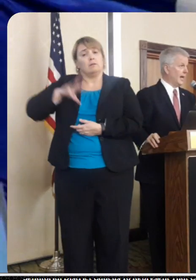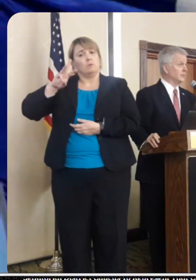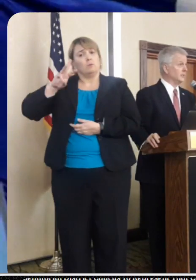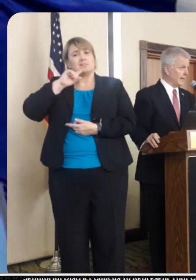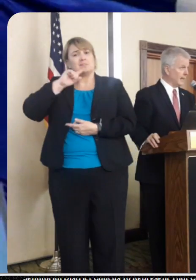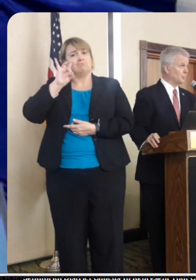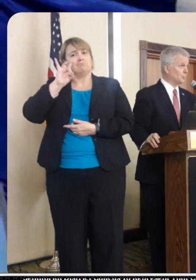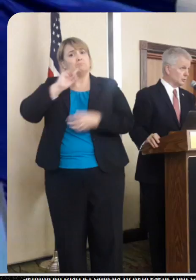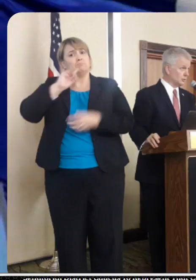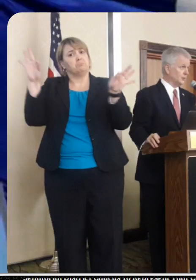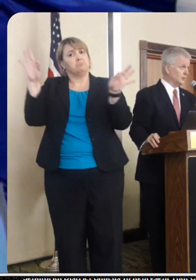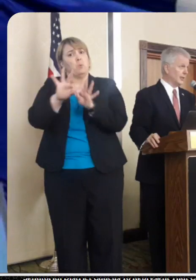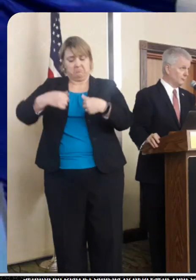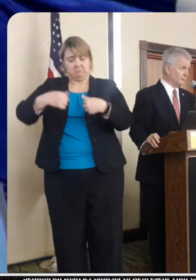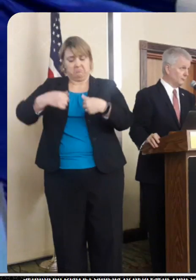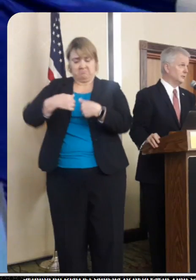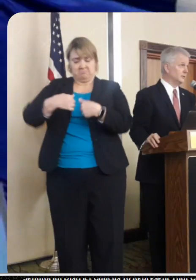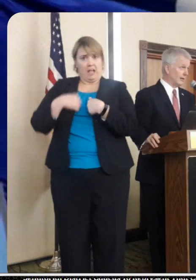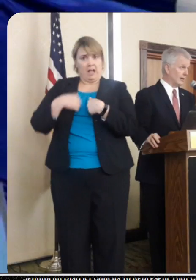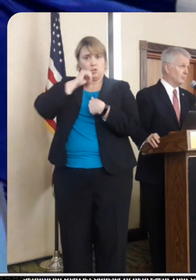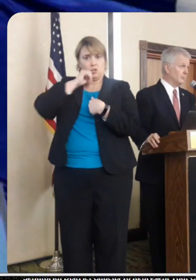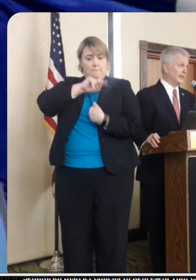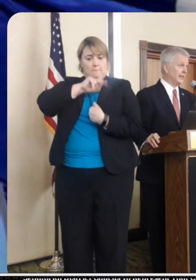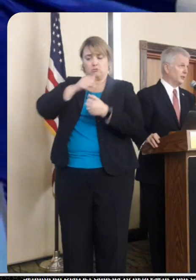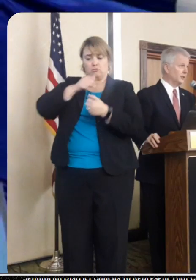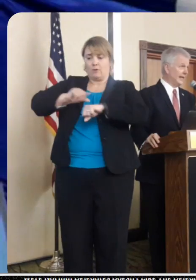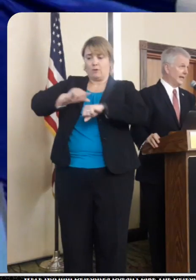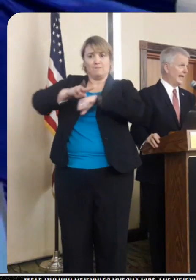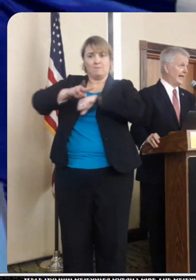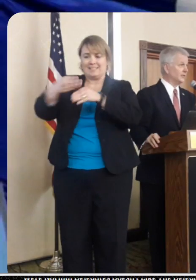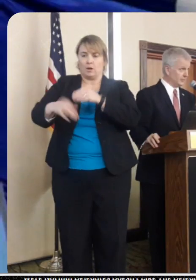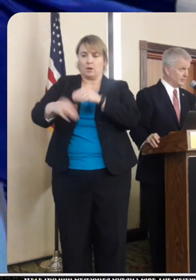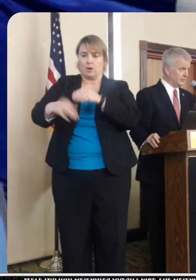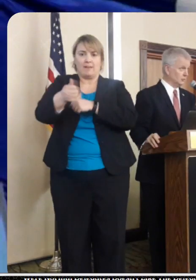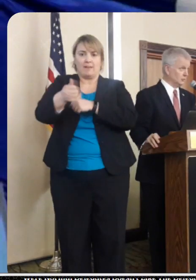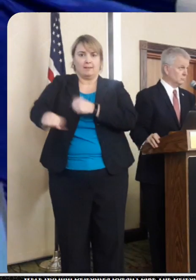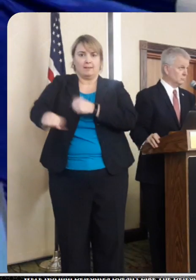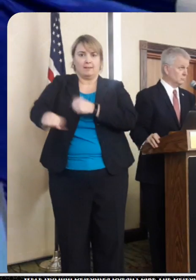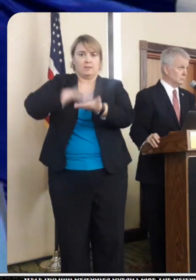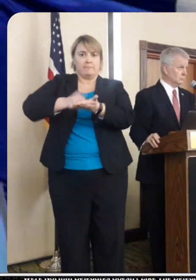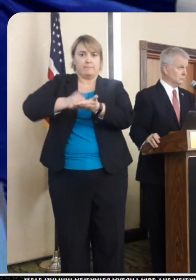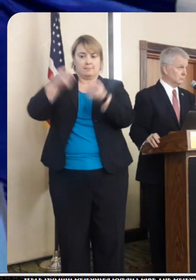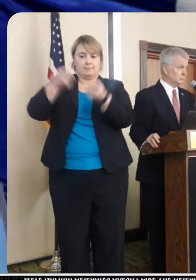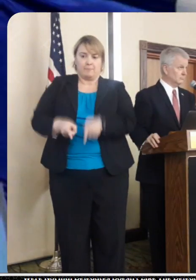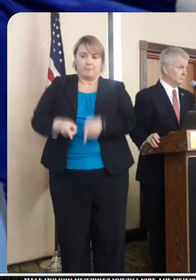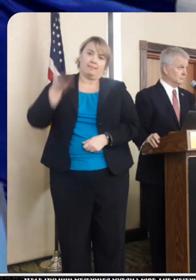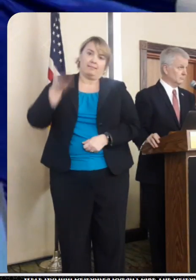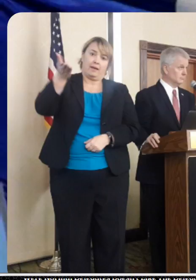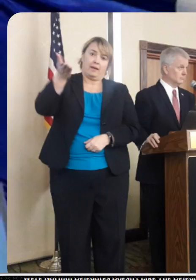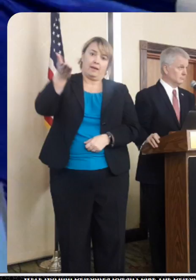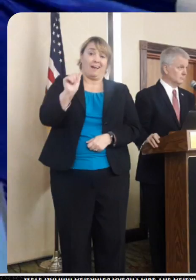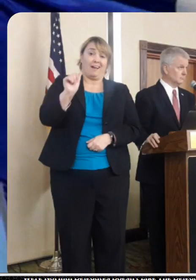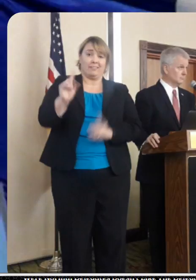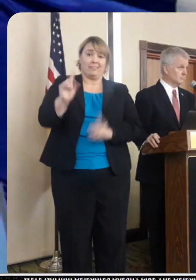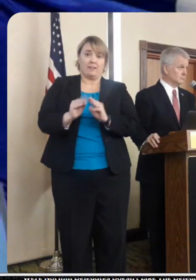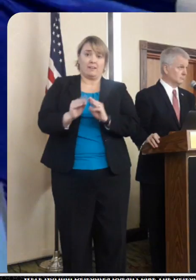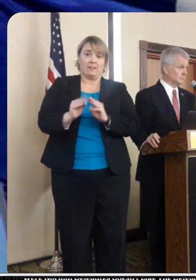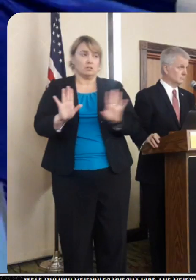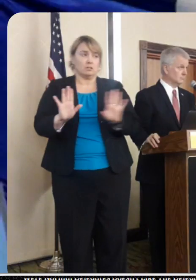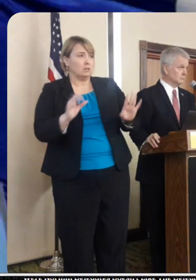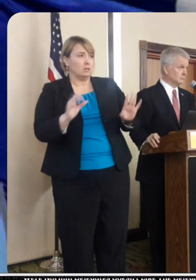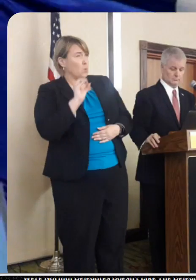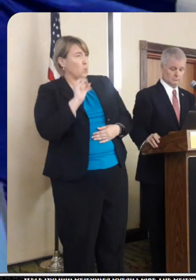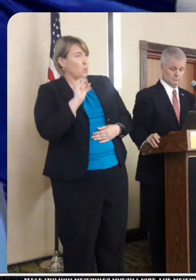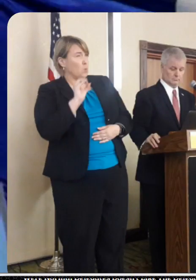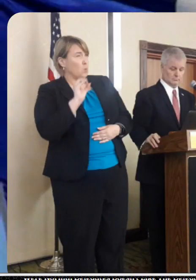not personally try to influence the outcome of any of the debates at the convention. Okay, and so that policy